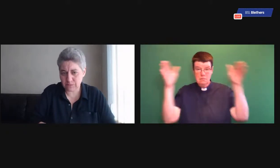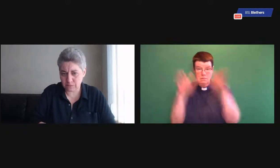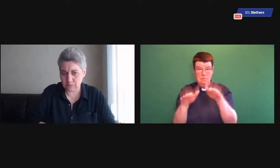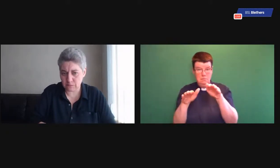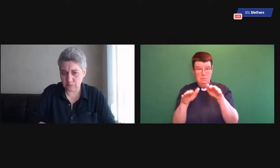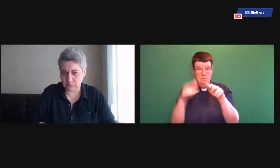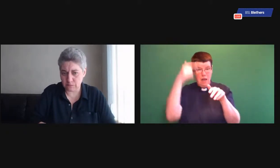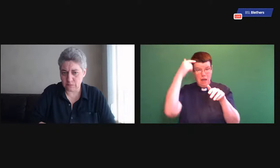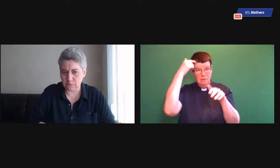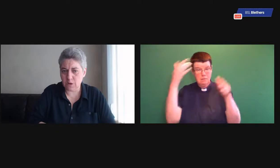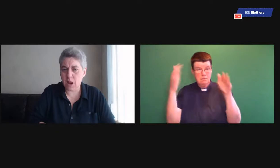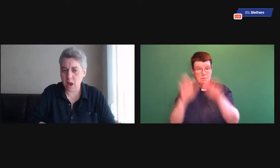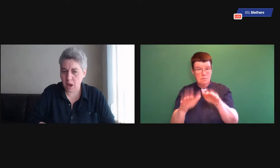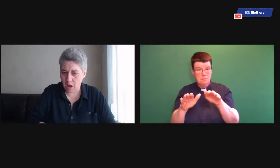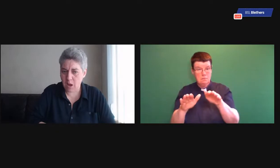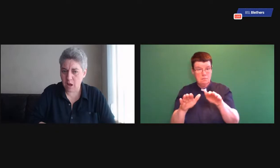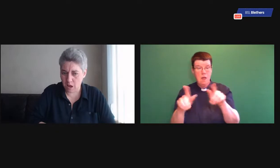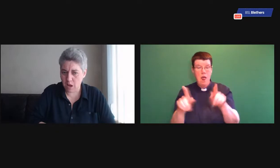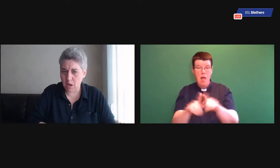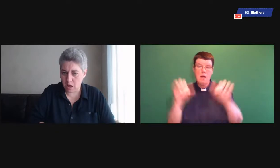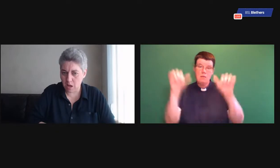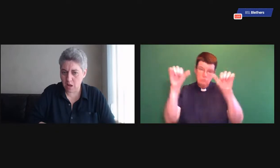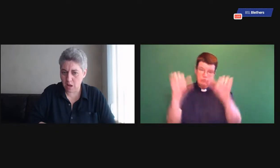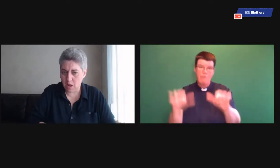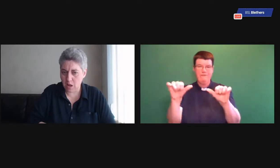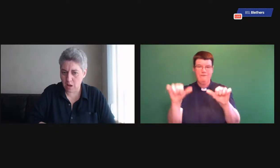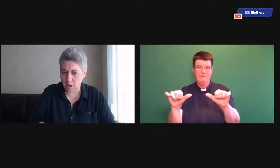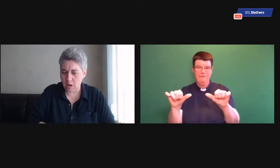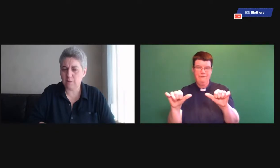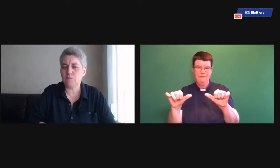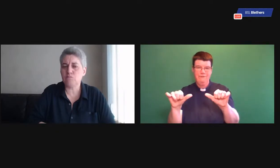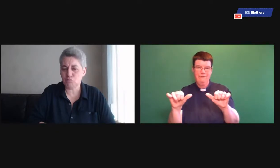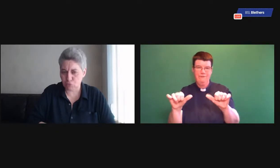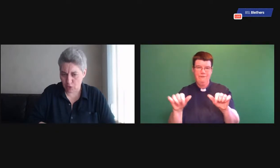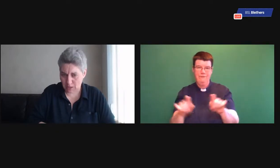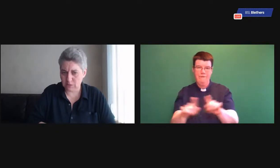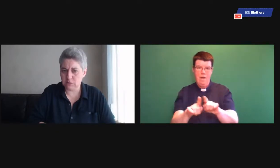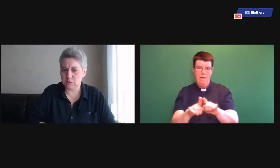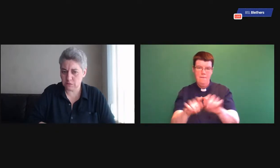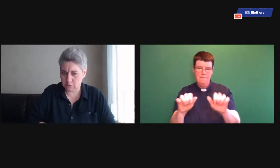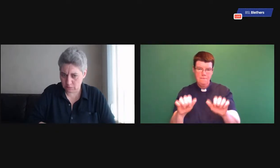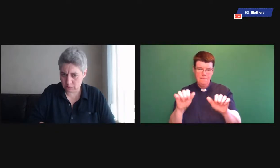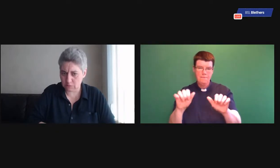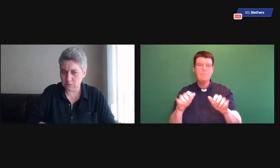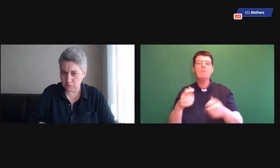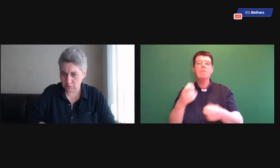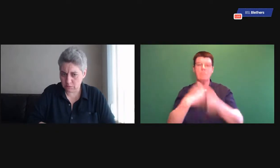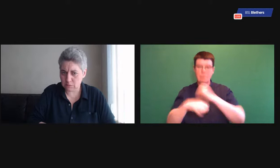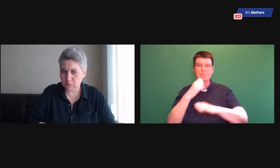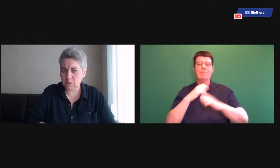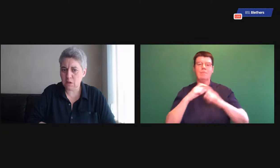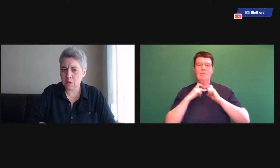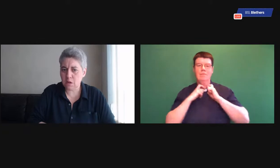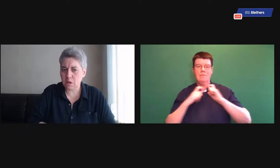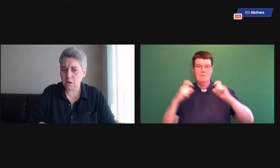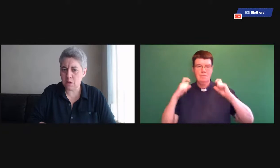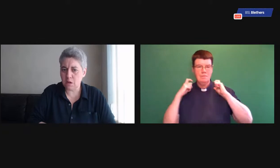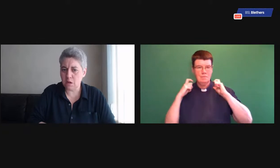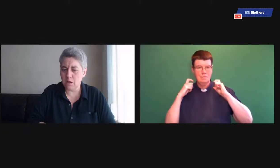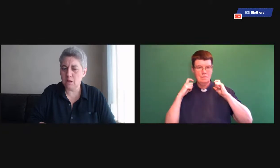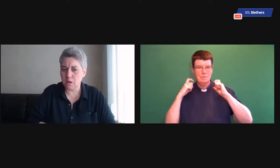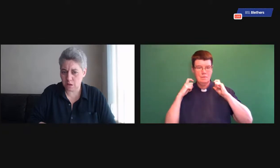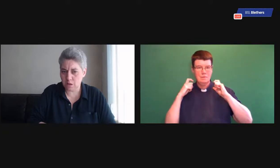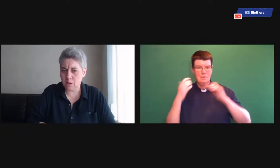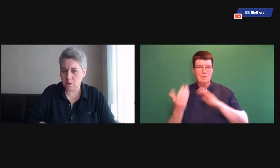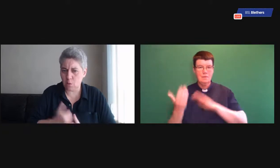official recognition, and the reason the handshake, the signs like this, is to show the laying of the hands on your head, and